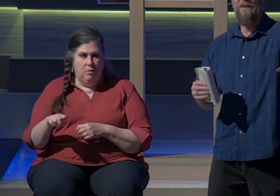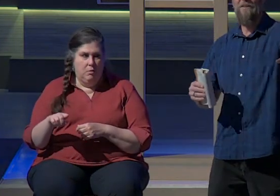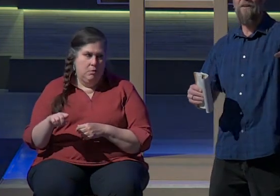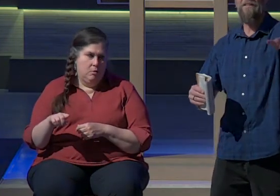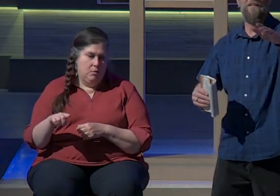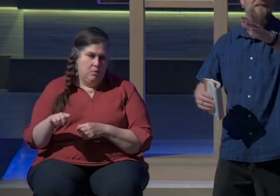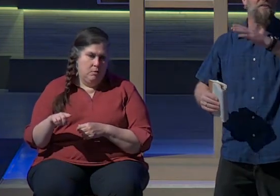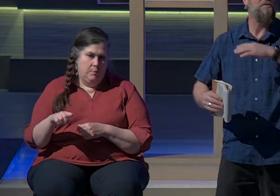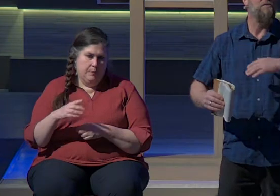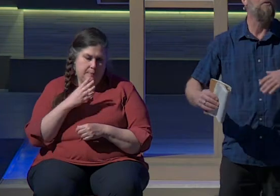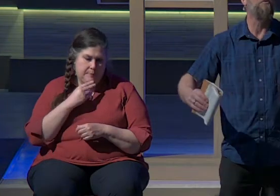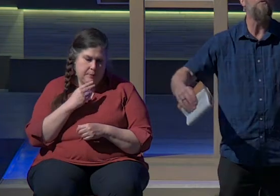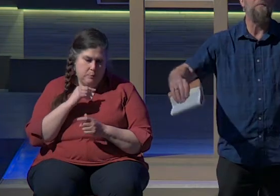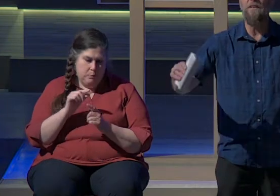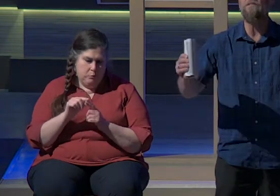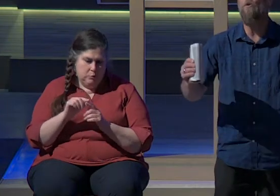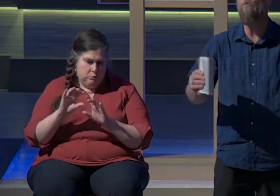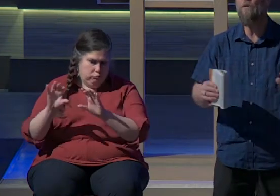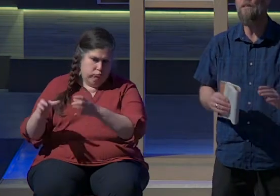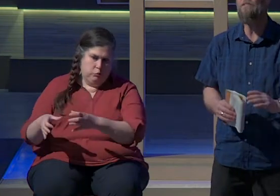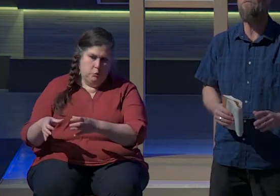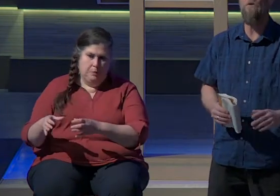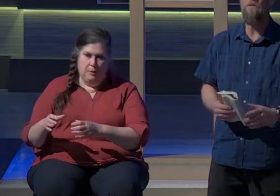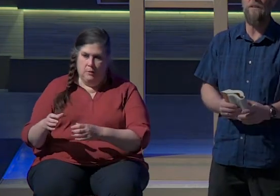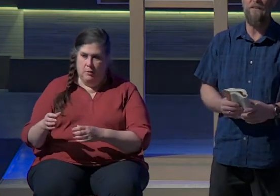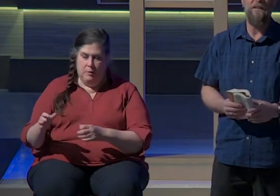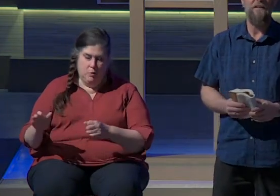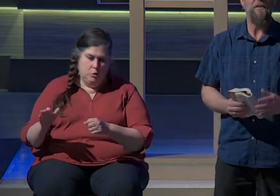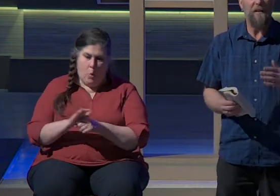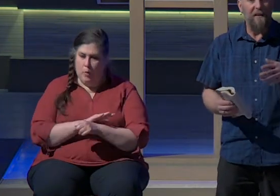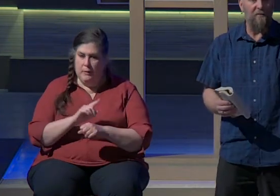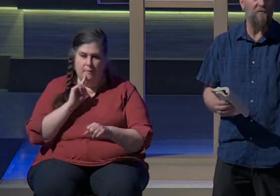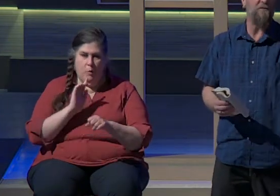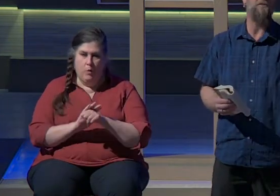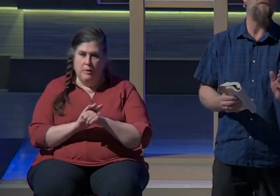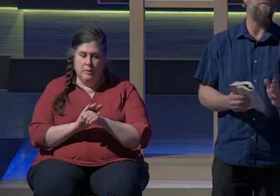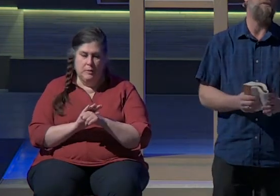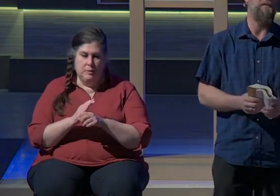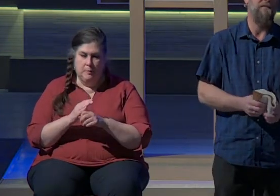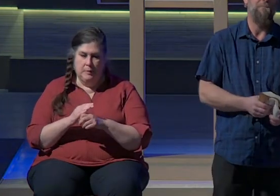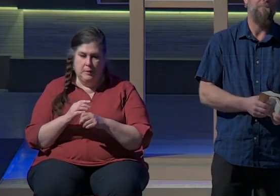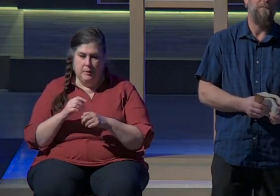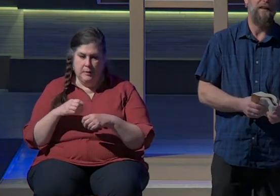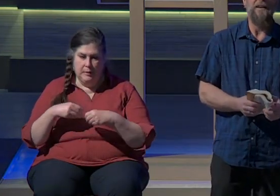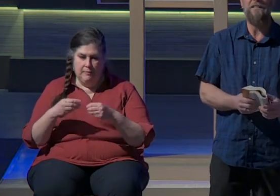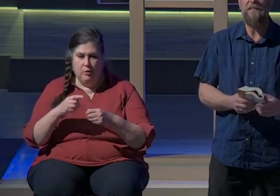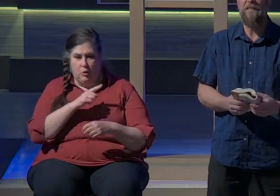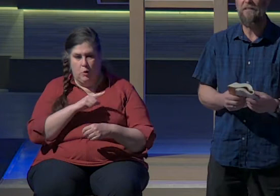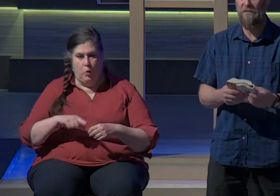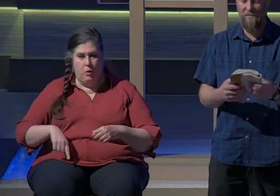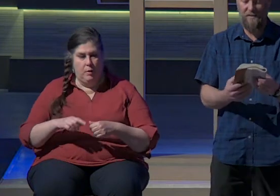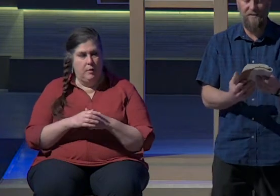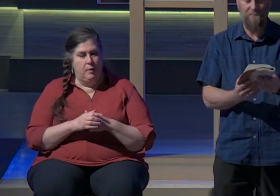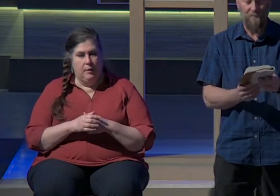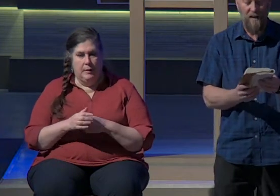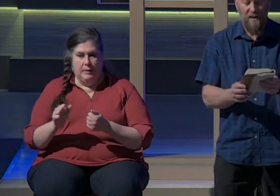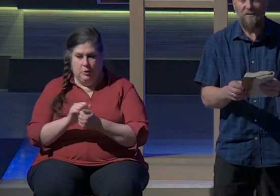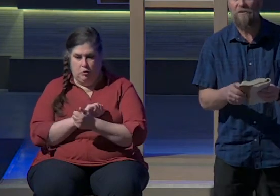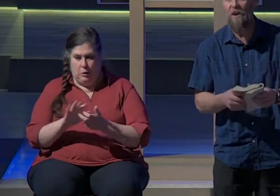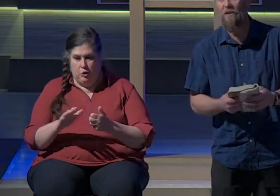this haram, right? This group that is totally devoted to be given over to the Lord, as in